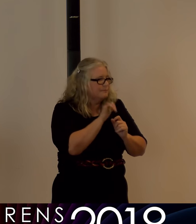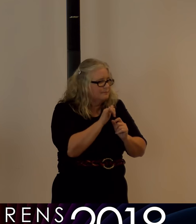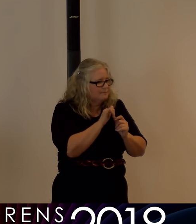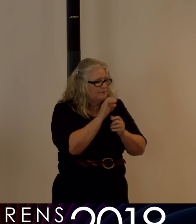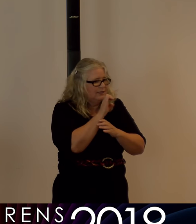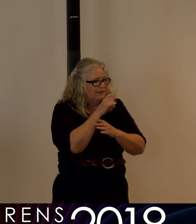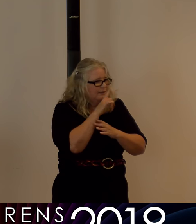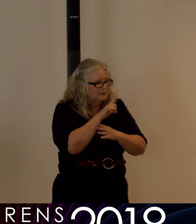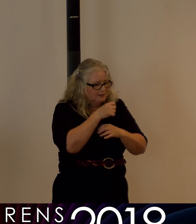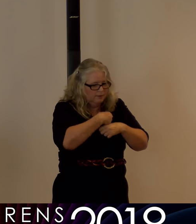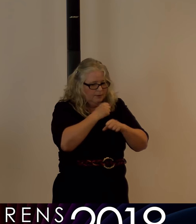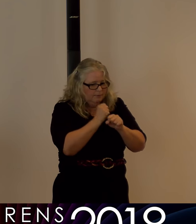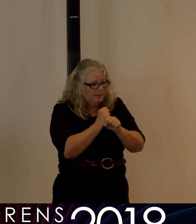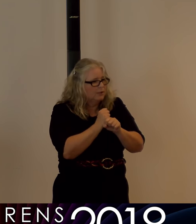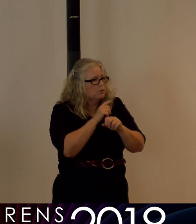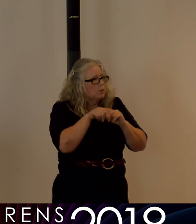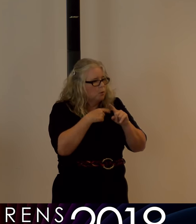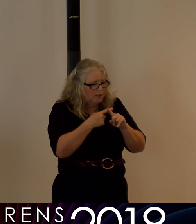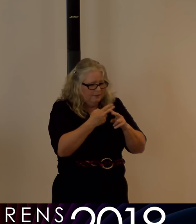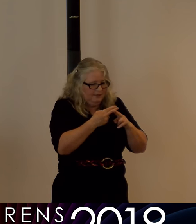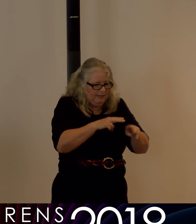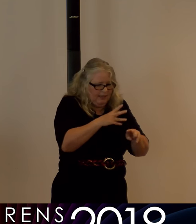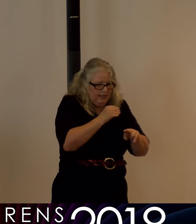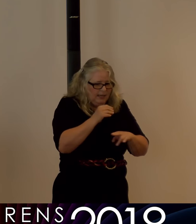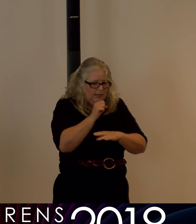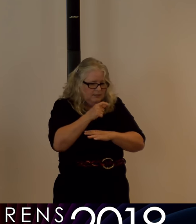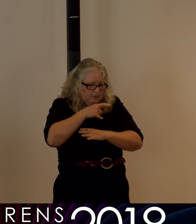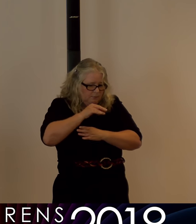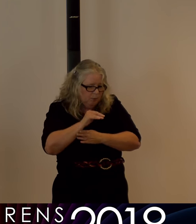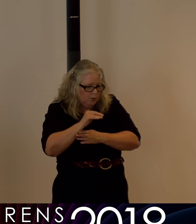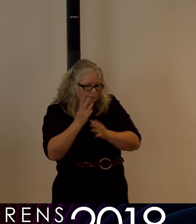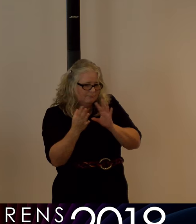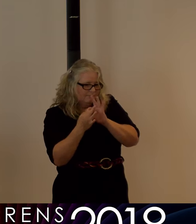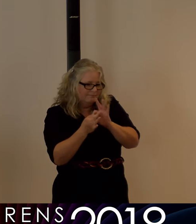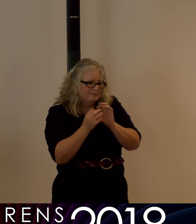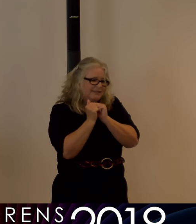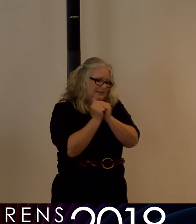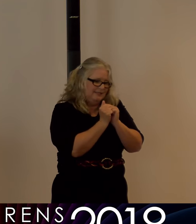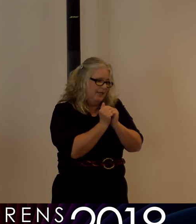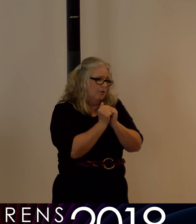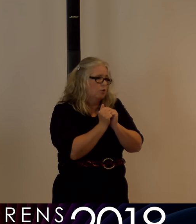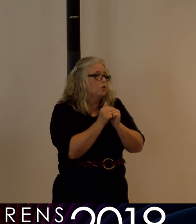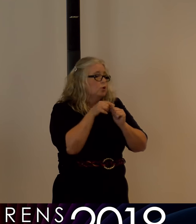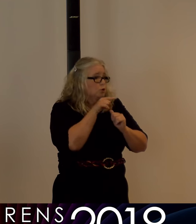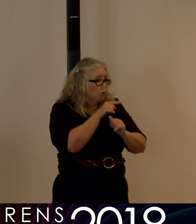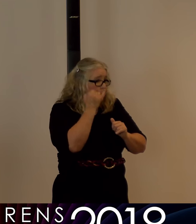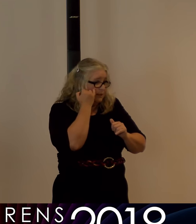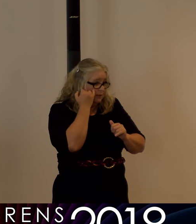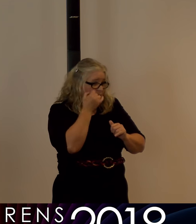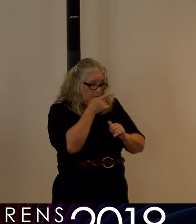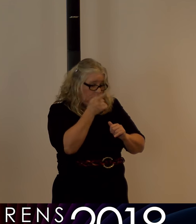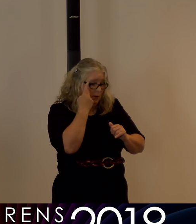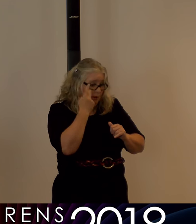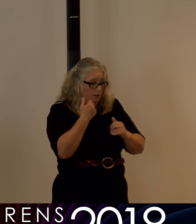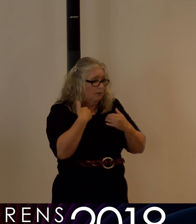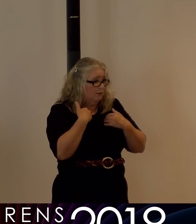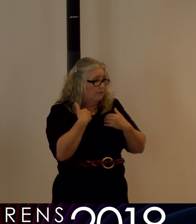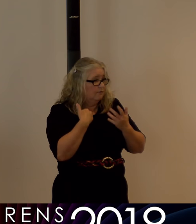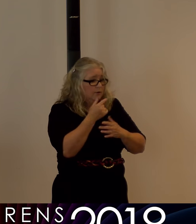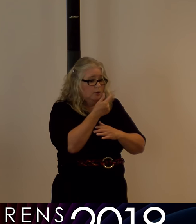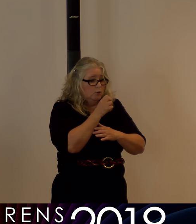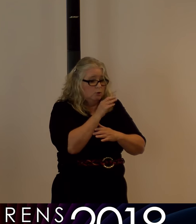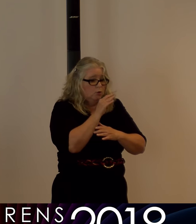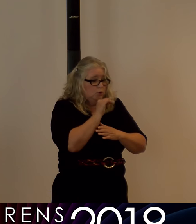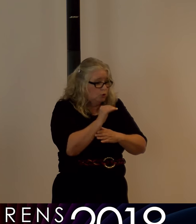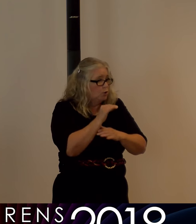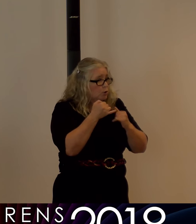sperm come together. Okay? So a germline mutation, you would expect to find anywhere you look. You take a hair,